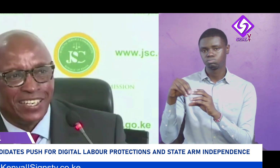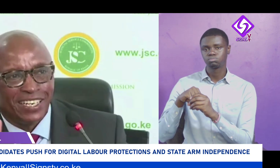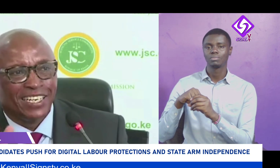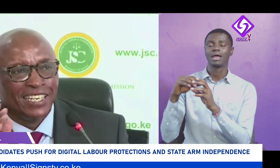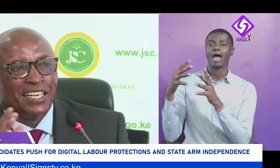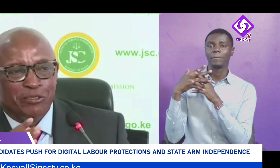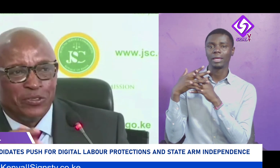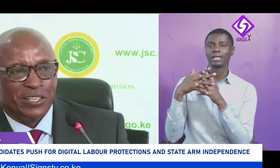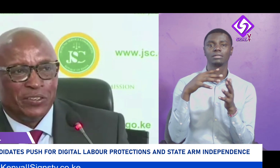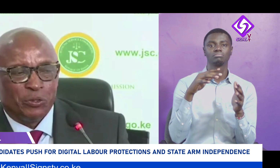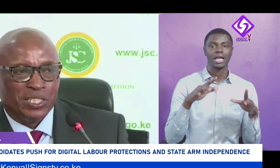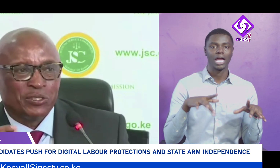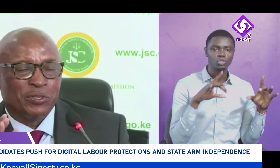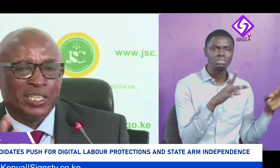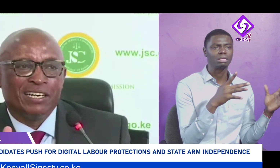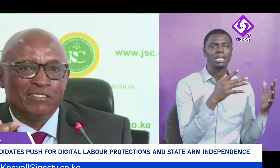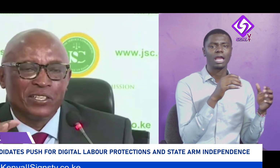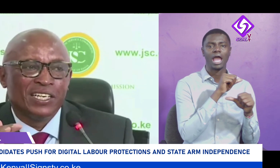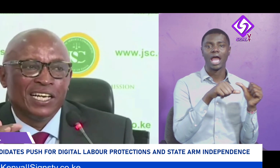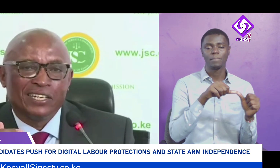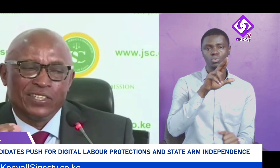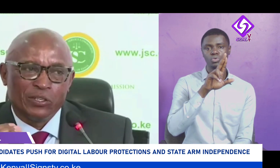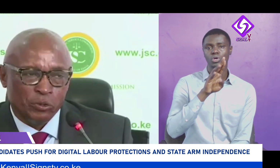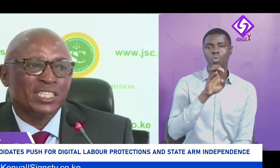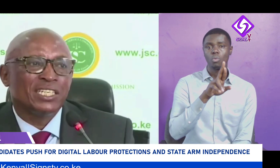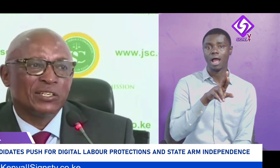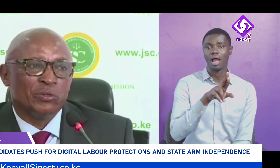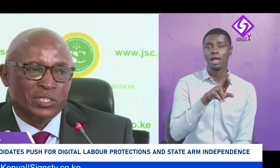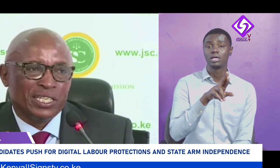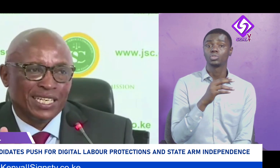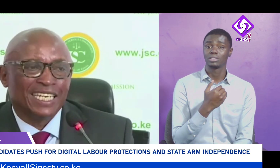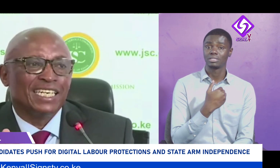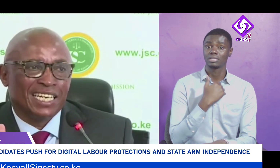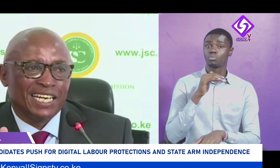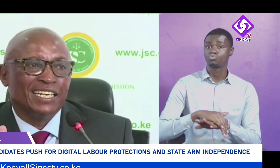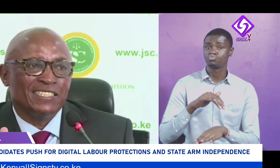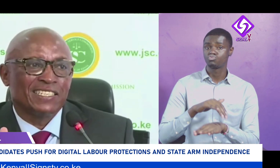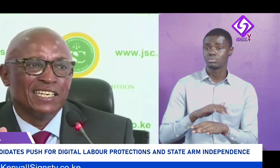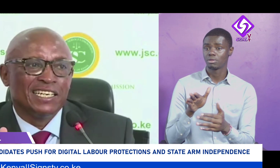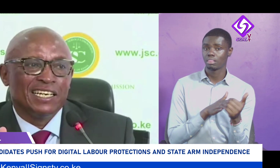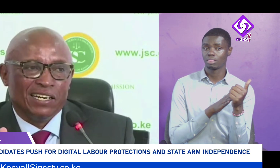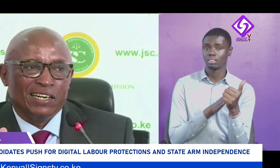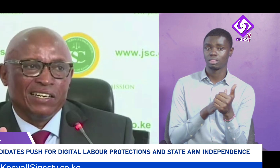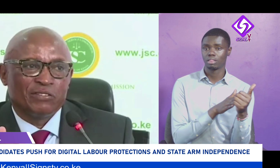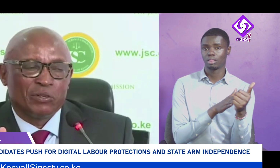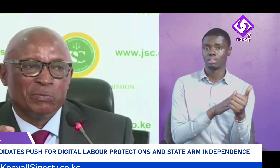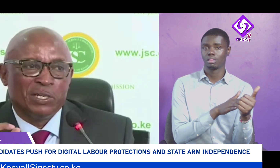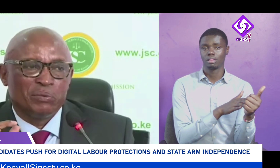Australia, everywhere on Uber. So we have actually good guidance from